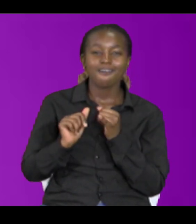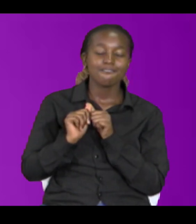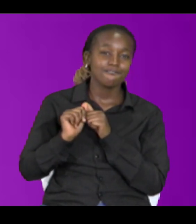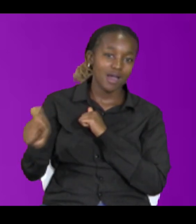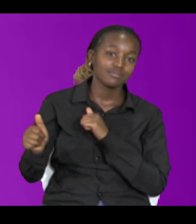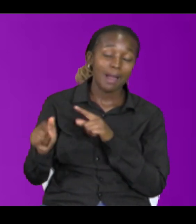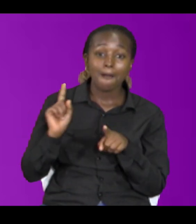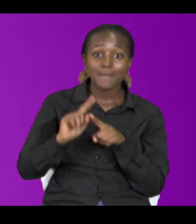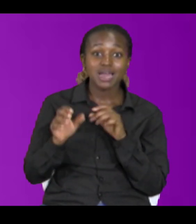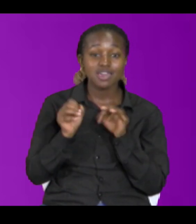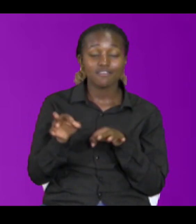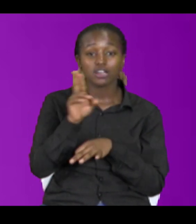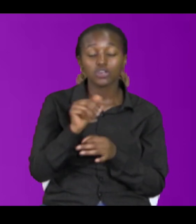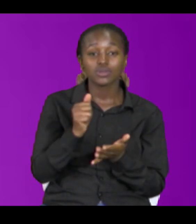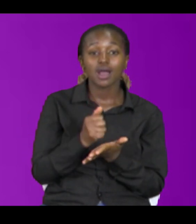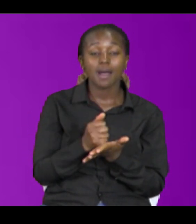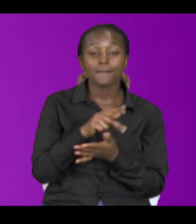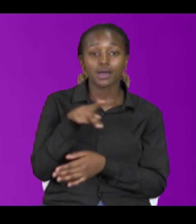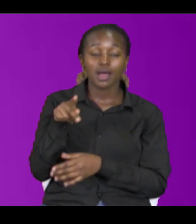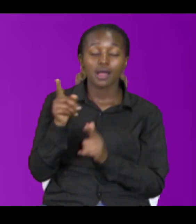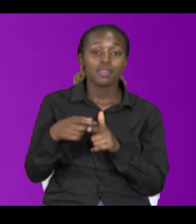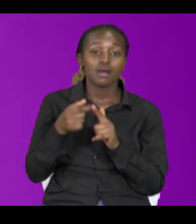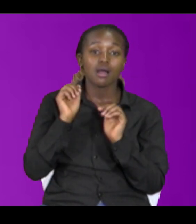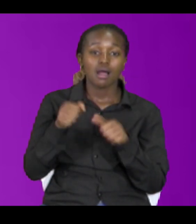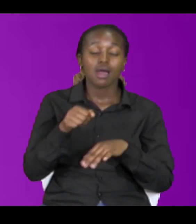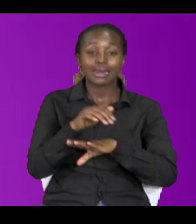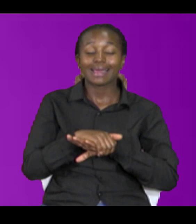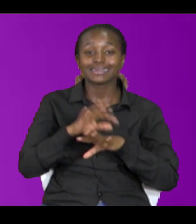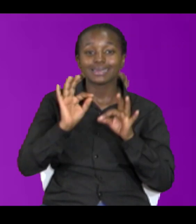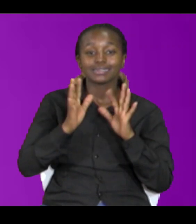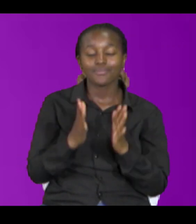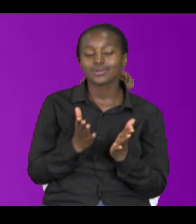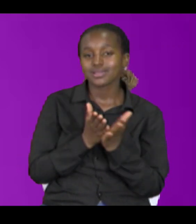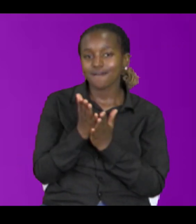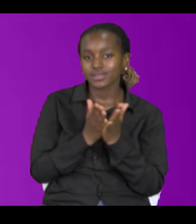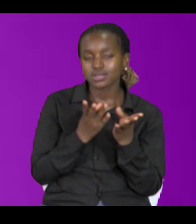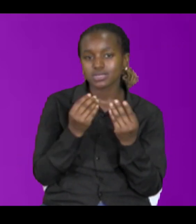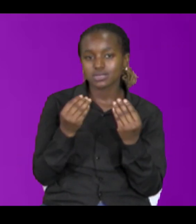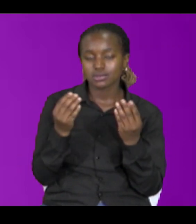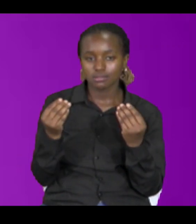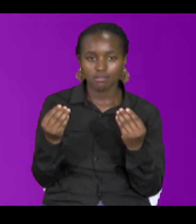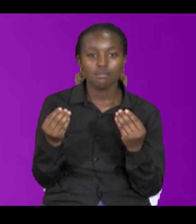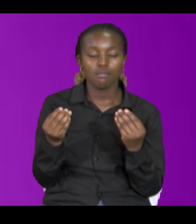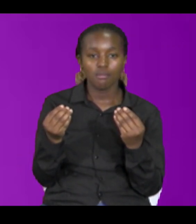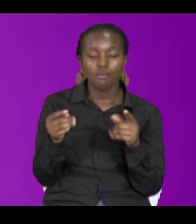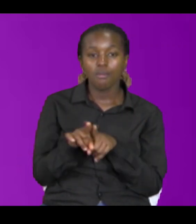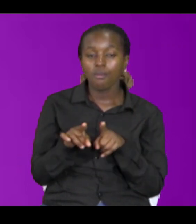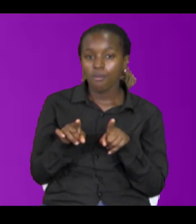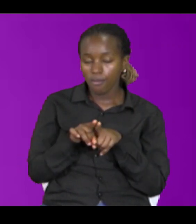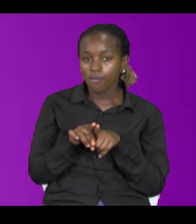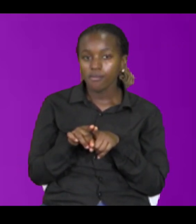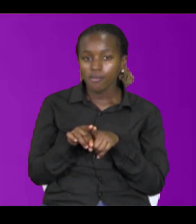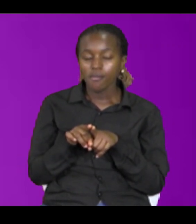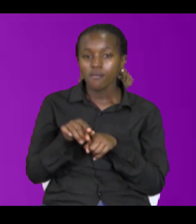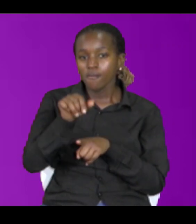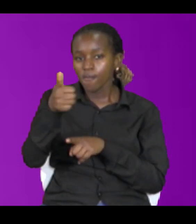the Assistol app, they can get the interpretation services. Then let's